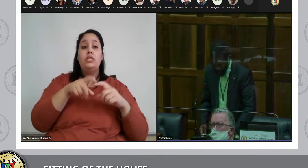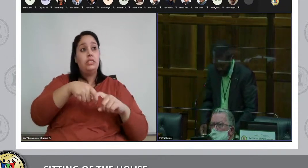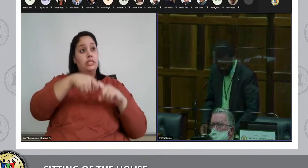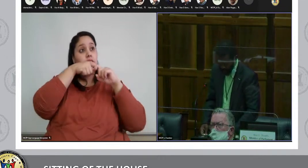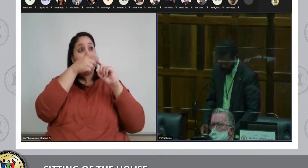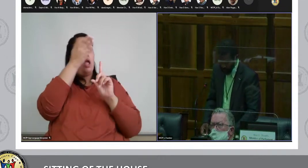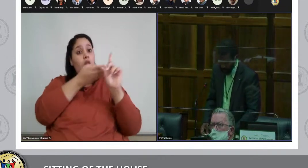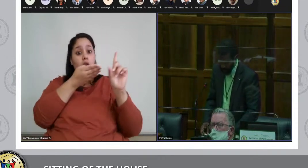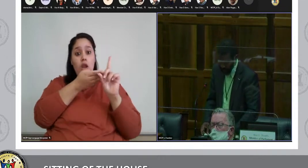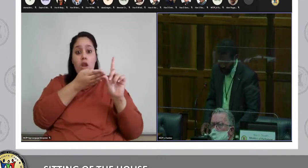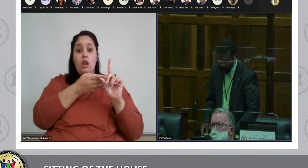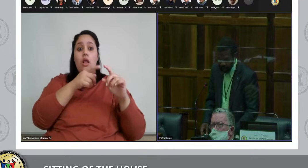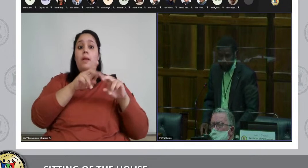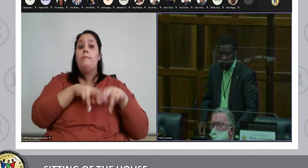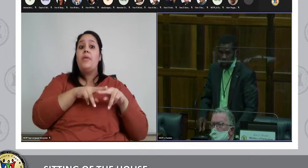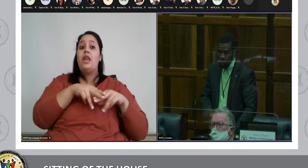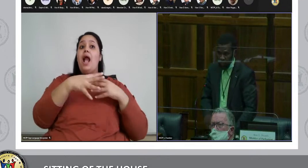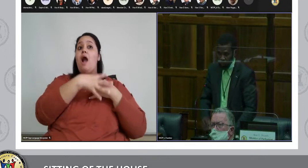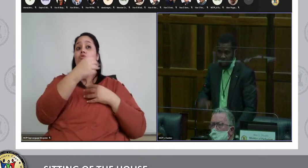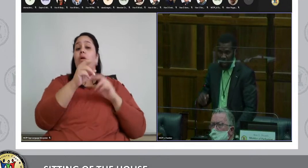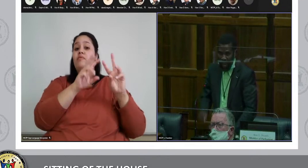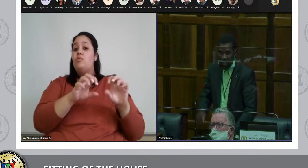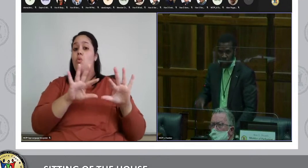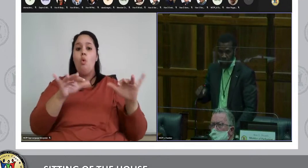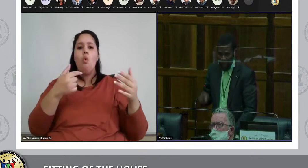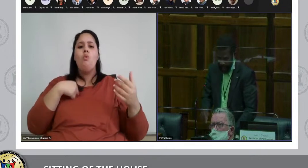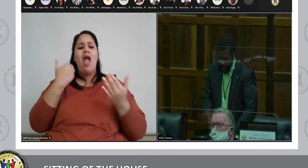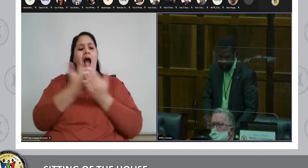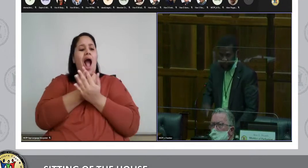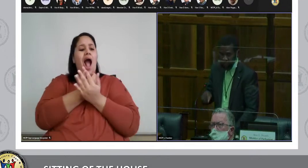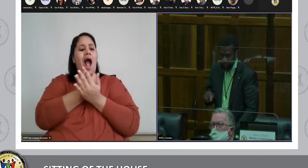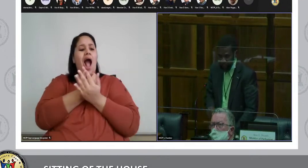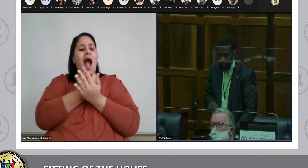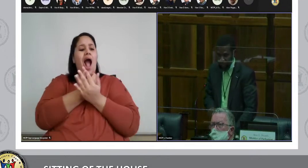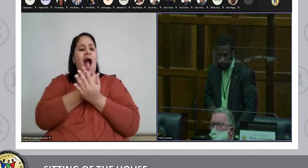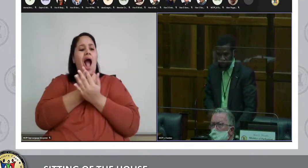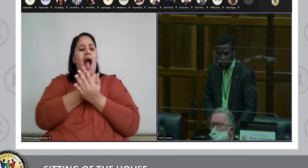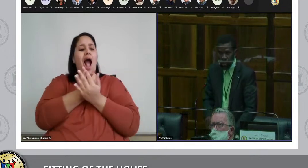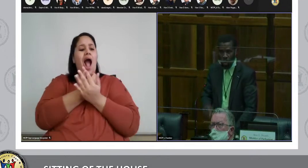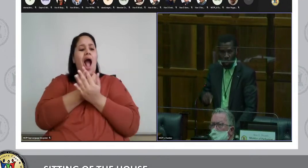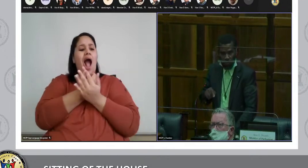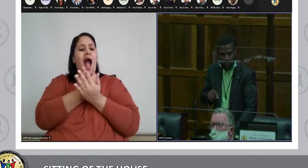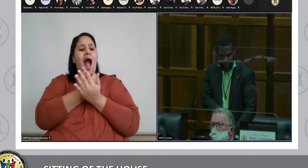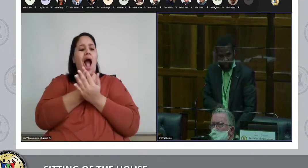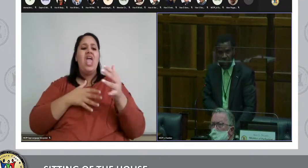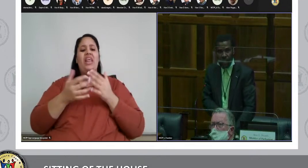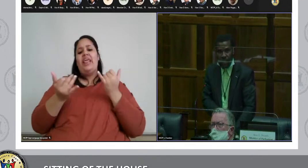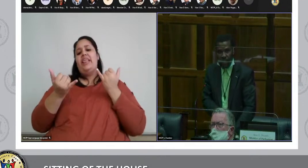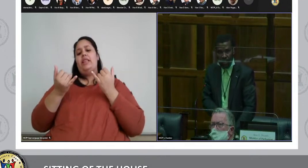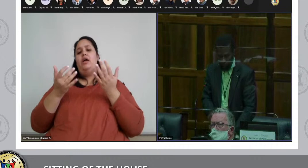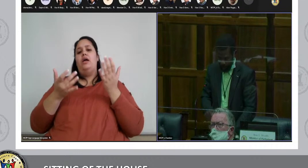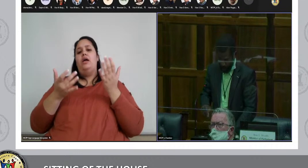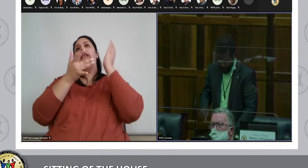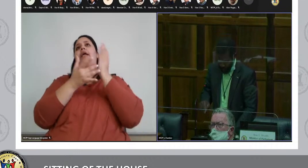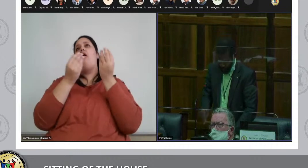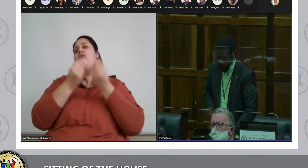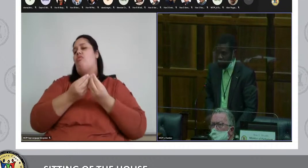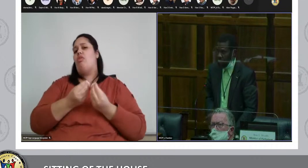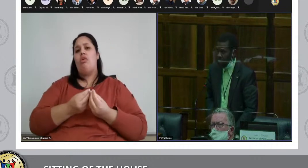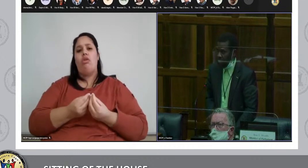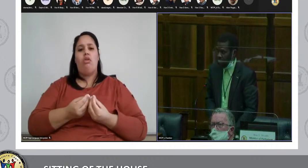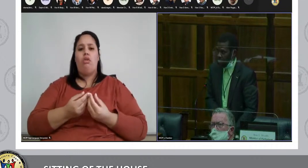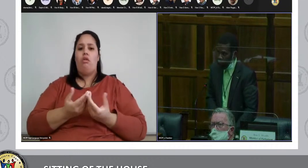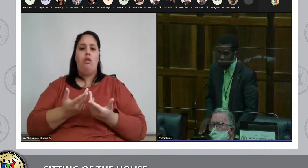pending the outcome of the investigation. We must not hide behind the technicalities of the right of